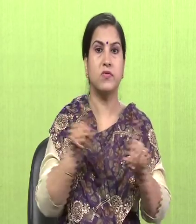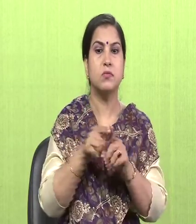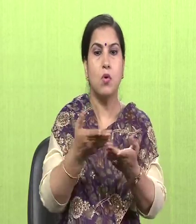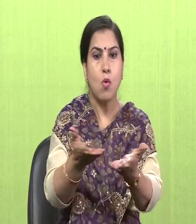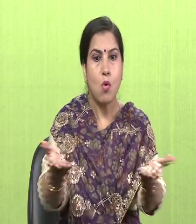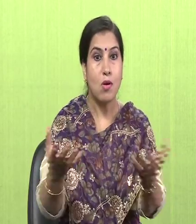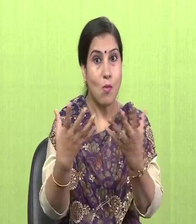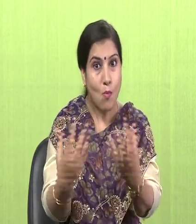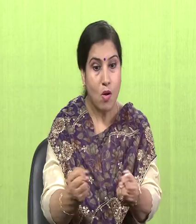country.